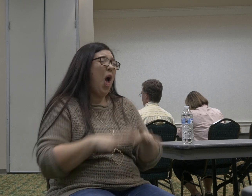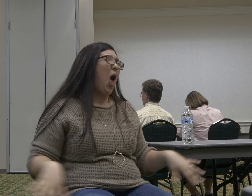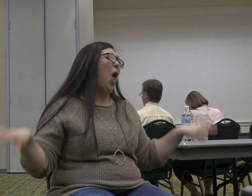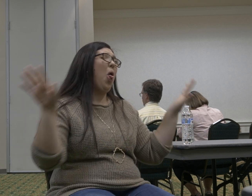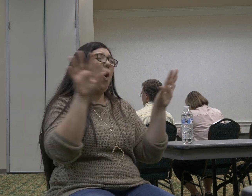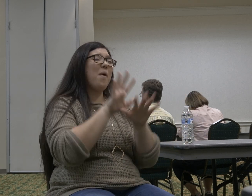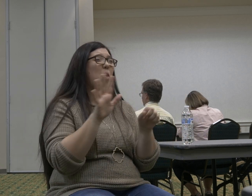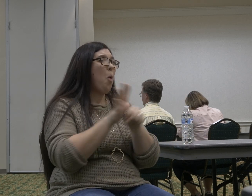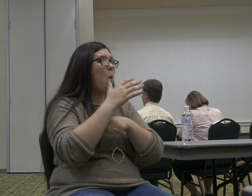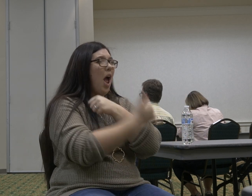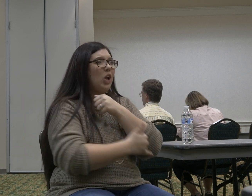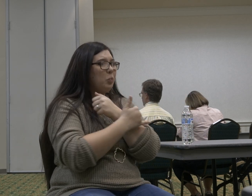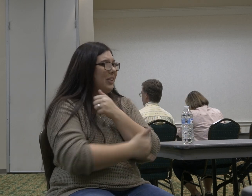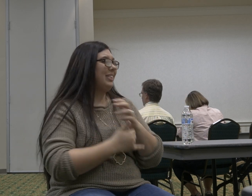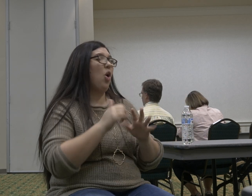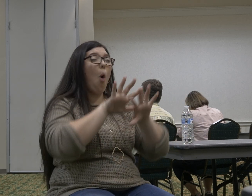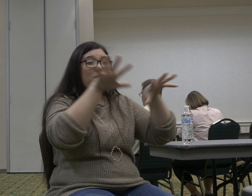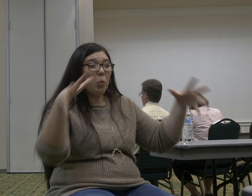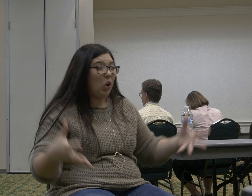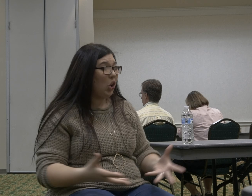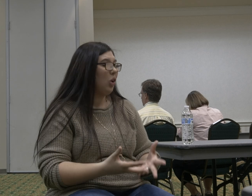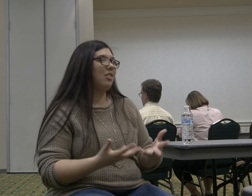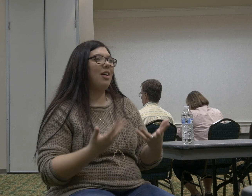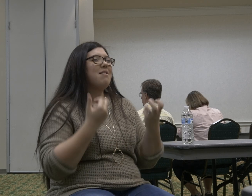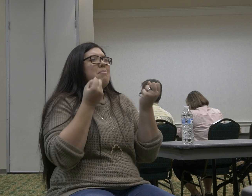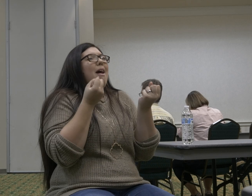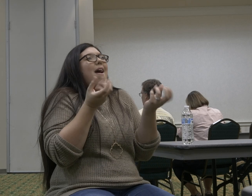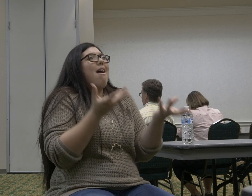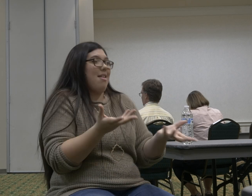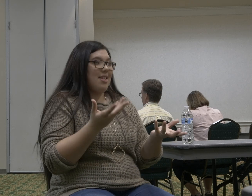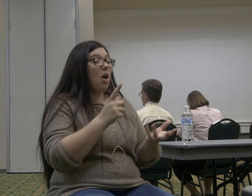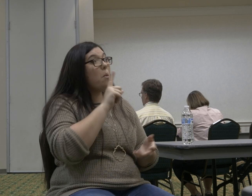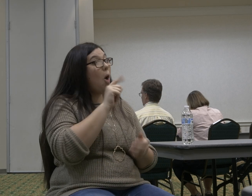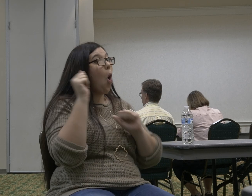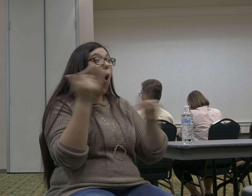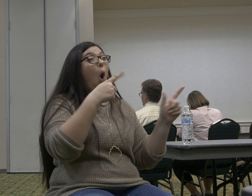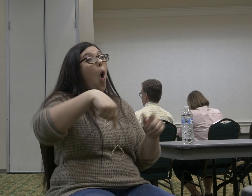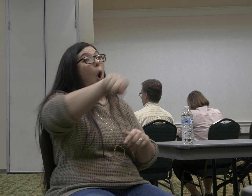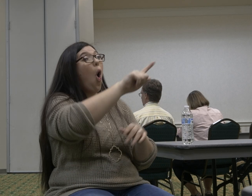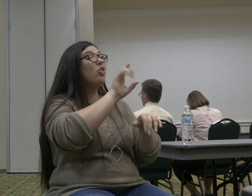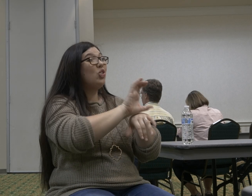the country, and all over the world. And every one of them has a sign out front that